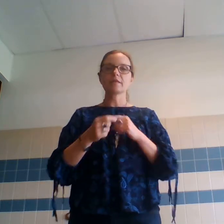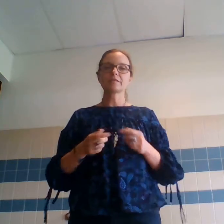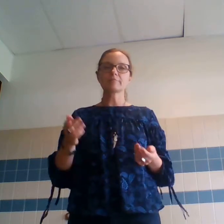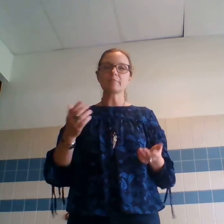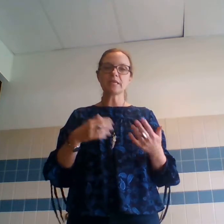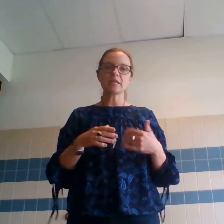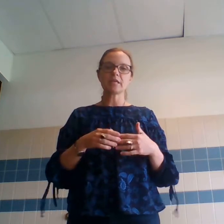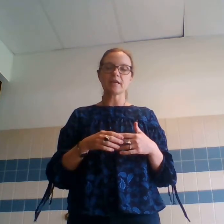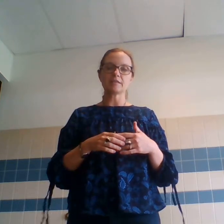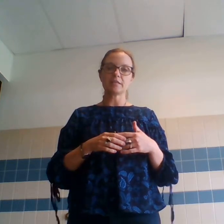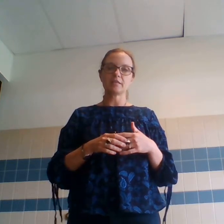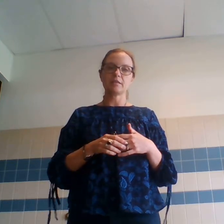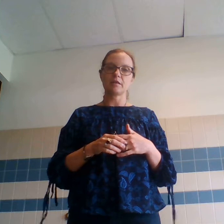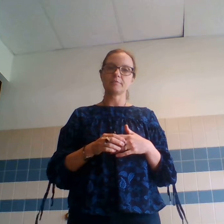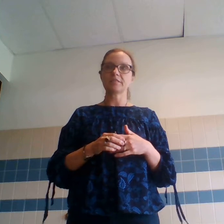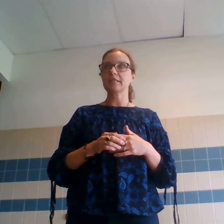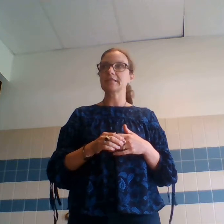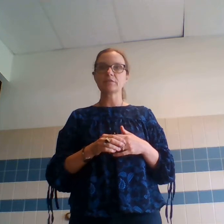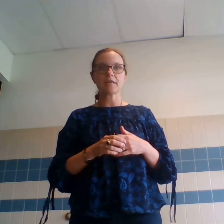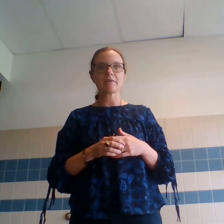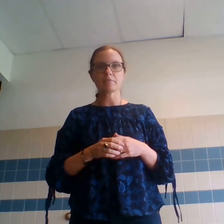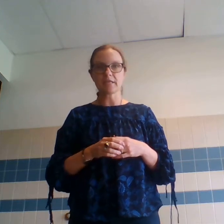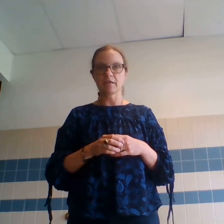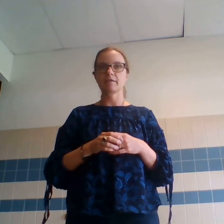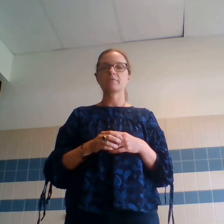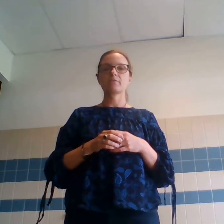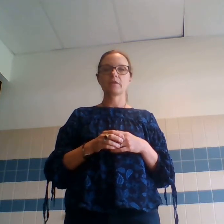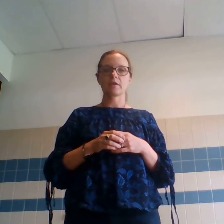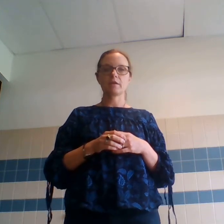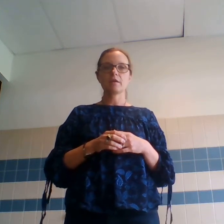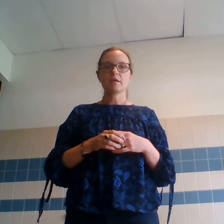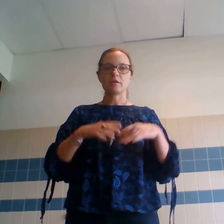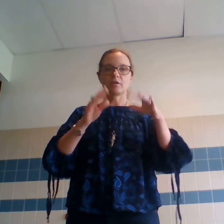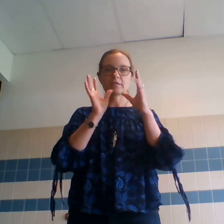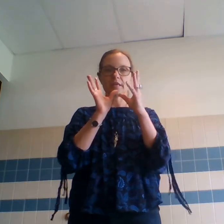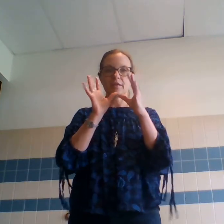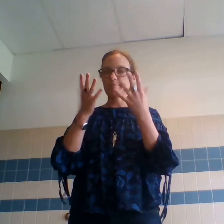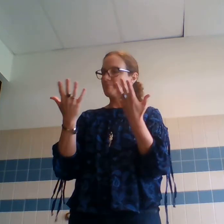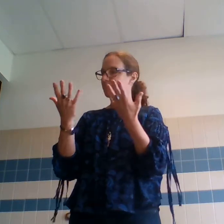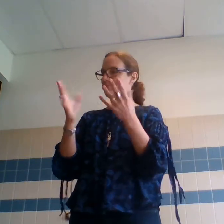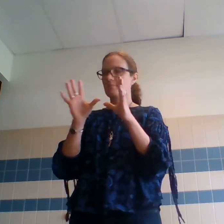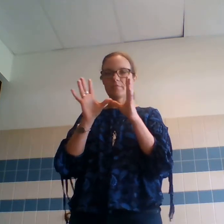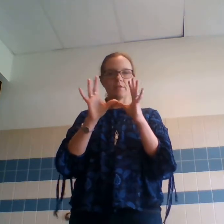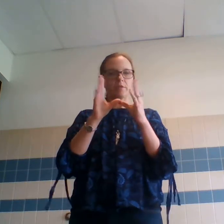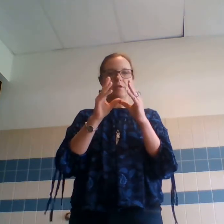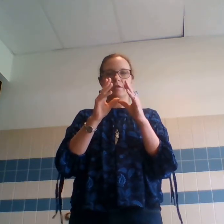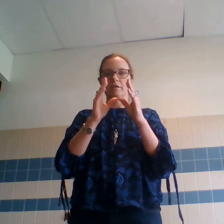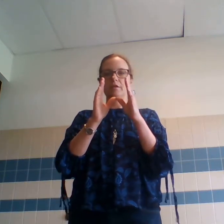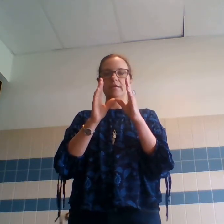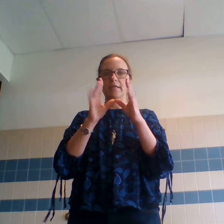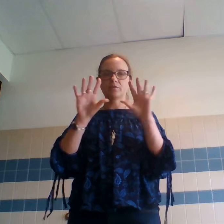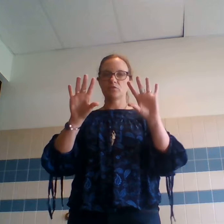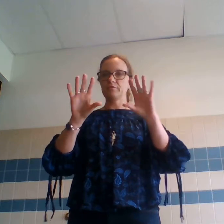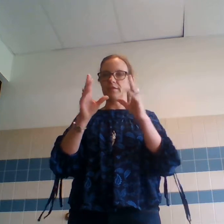This is meeting as in sitting down to have a meeting, okay? You're going to take, I guess, sort of